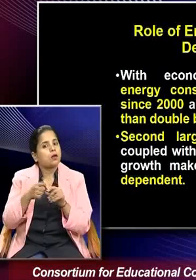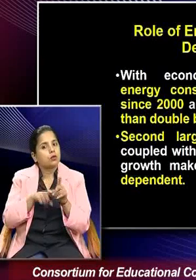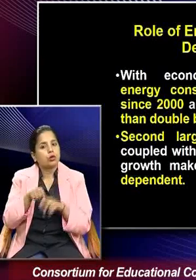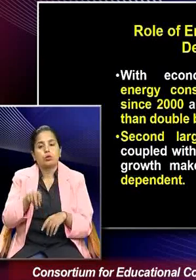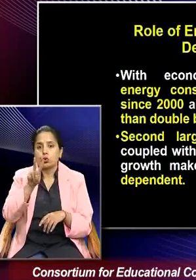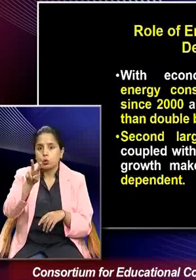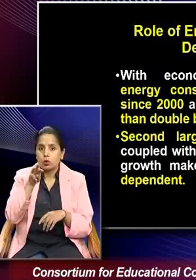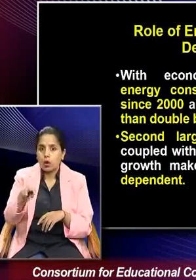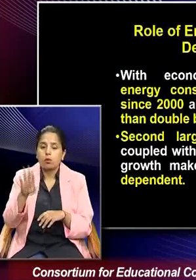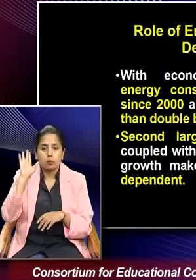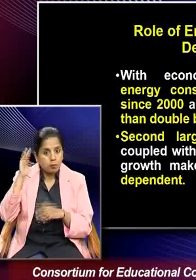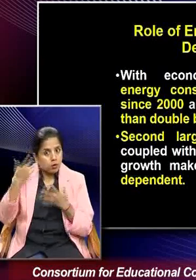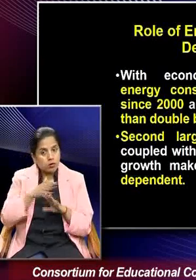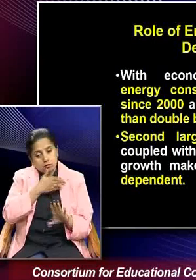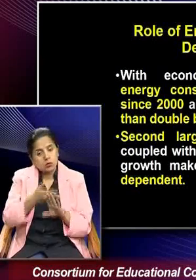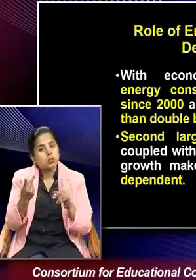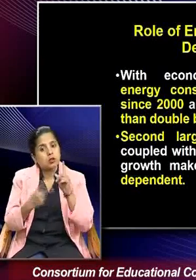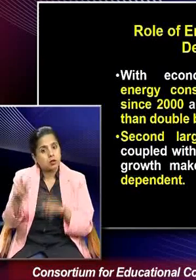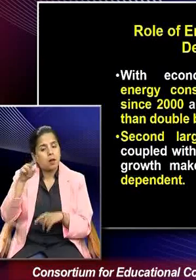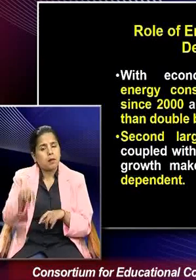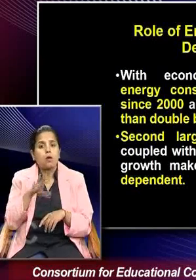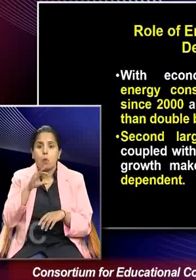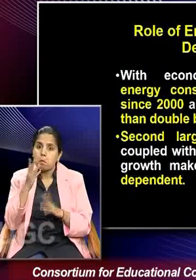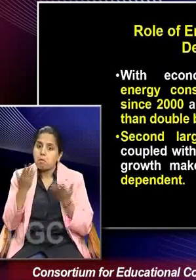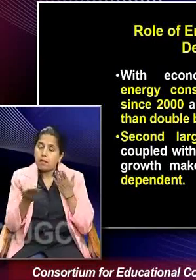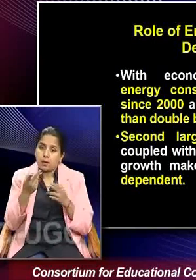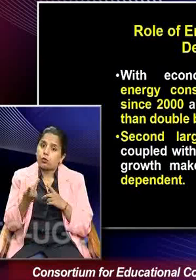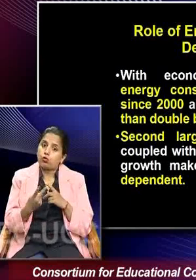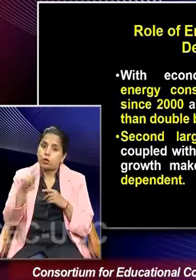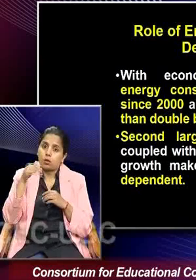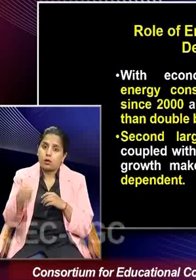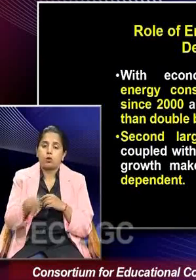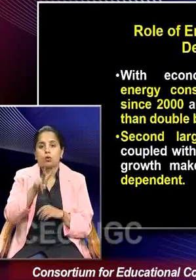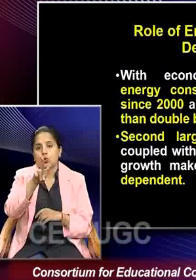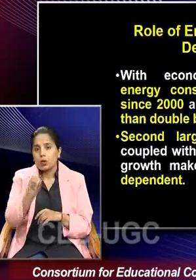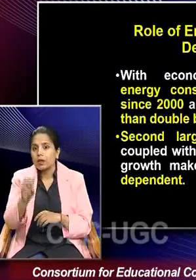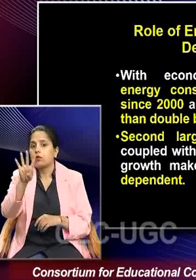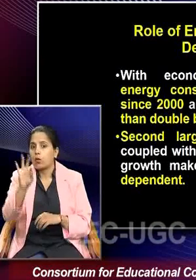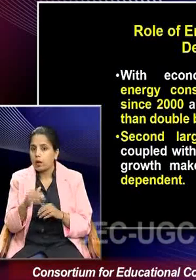and is expected to even double by 2040.